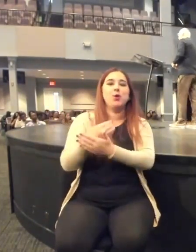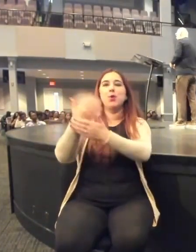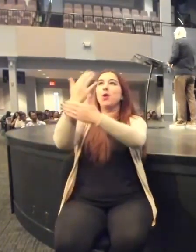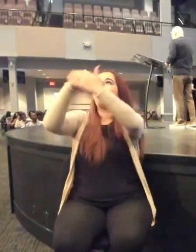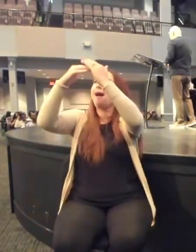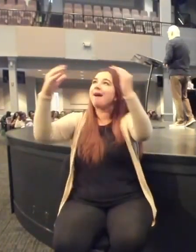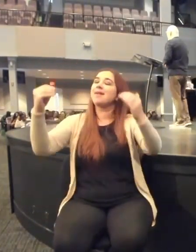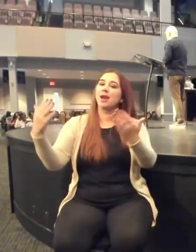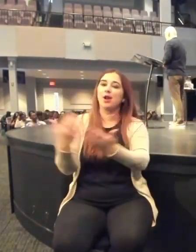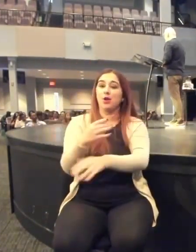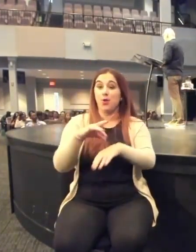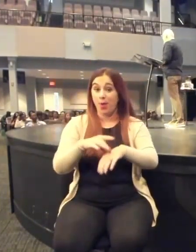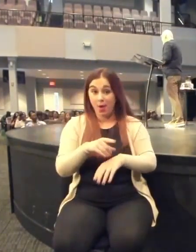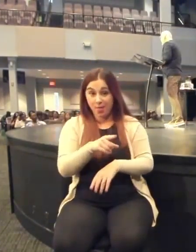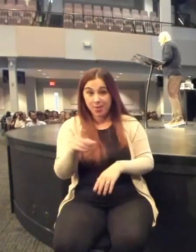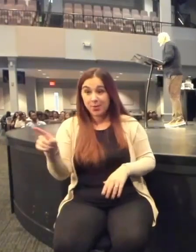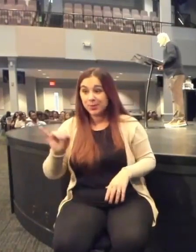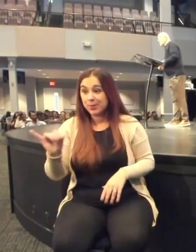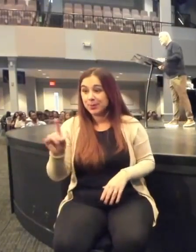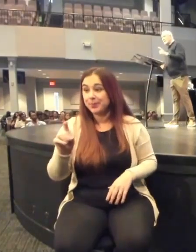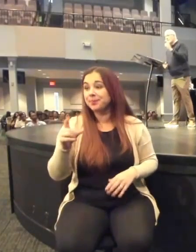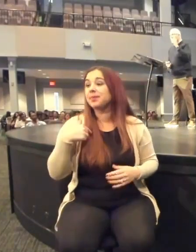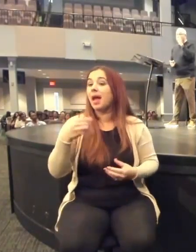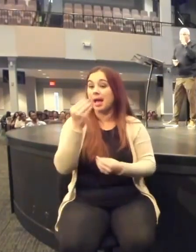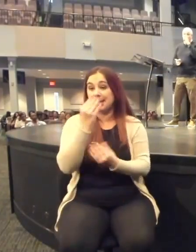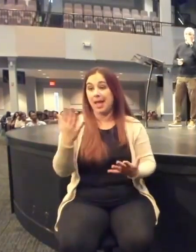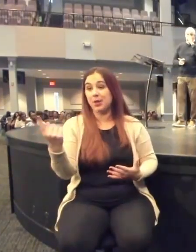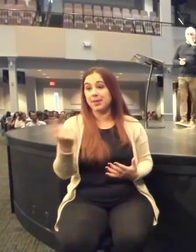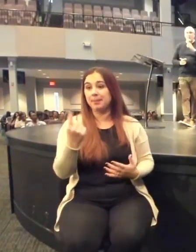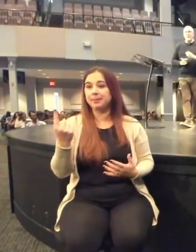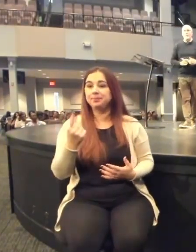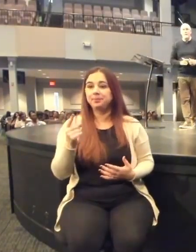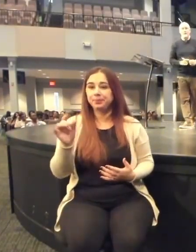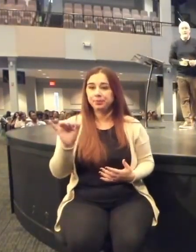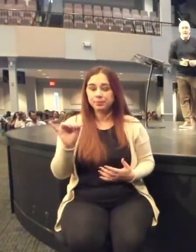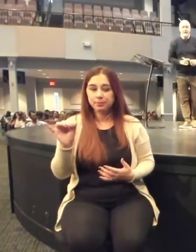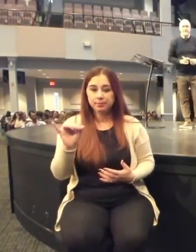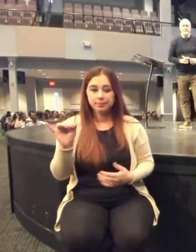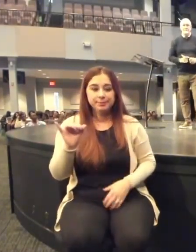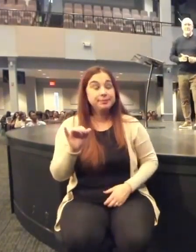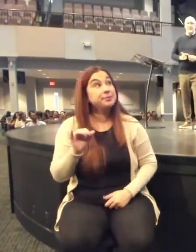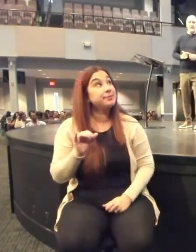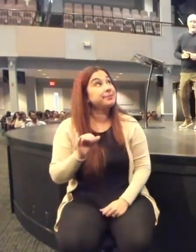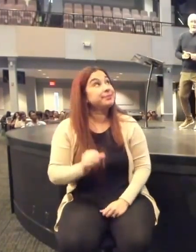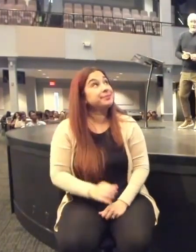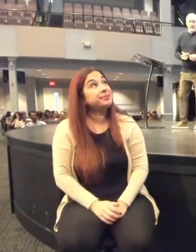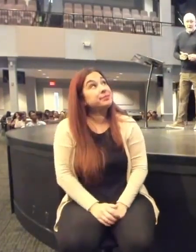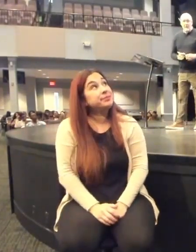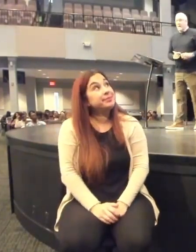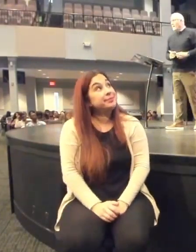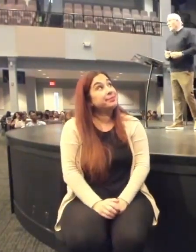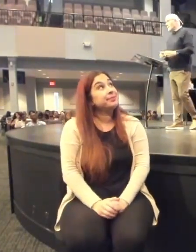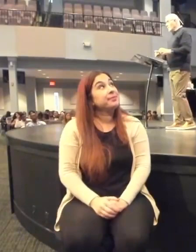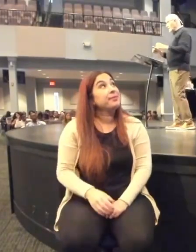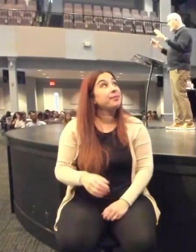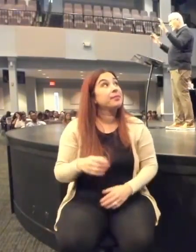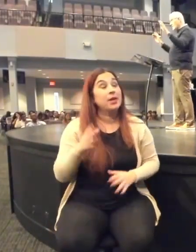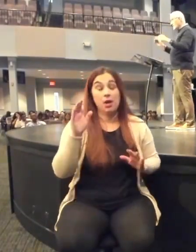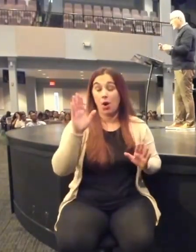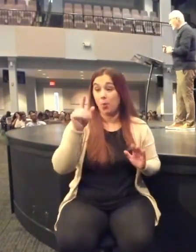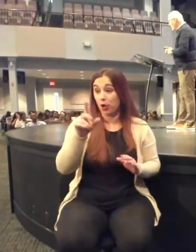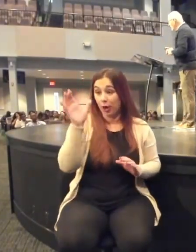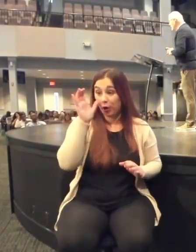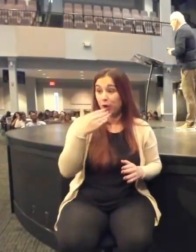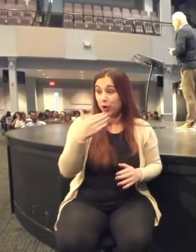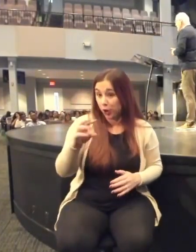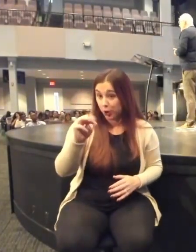and a new earth. Aren't you? Okay. And let me tell you something else. Are you hearing me today? Anybody hearing some good news